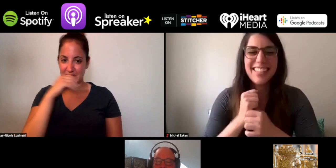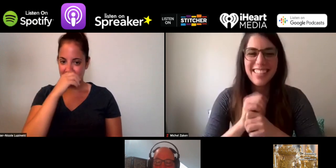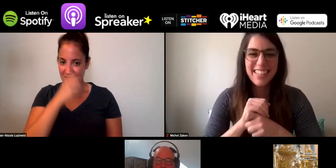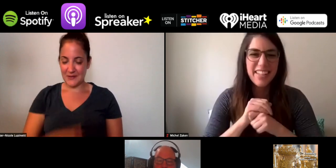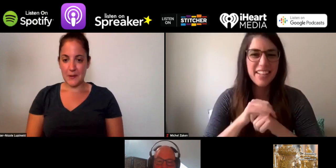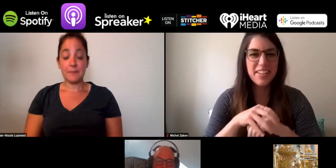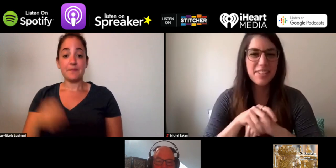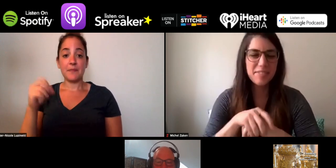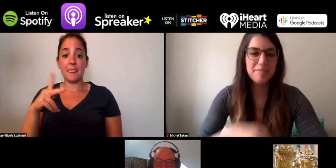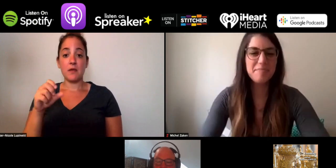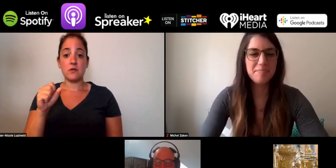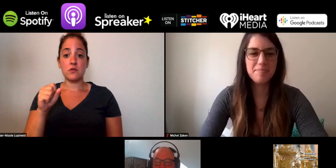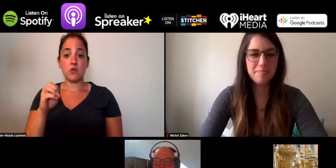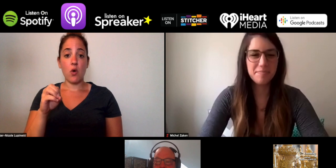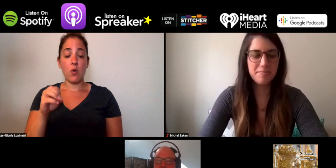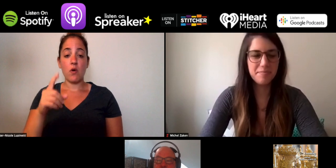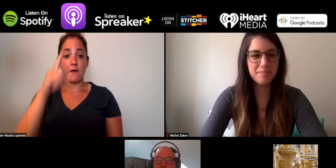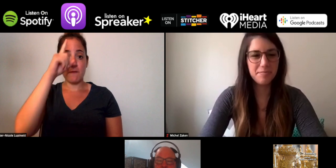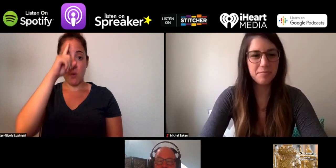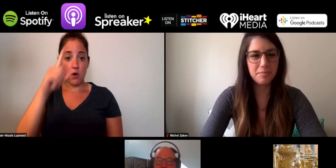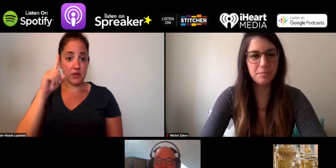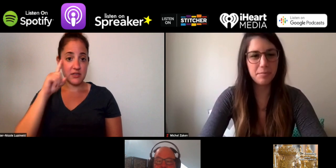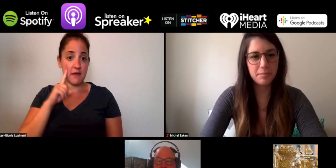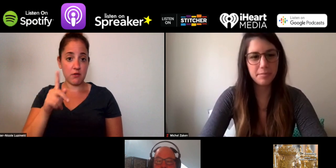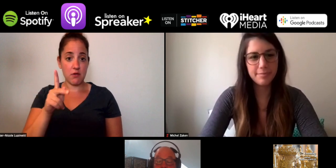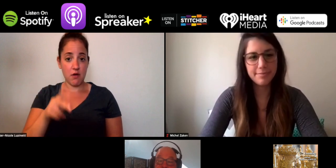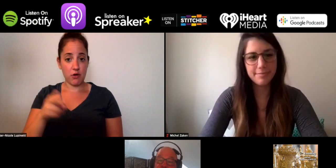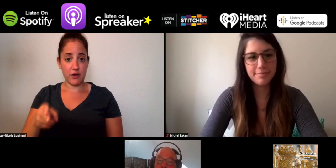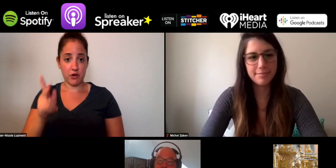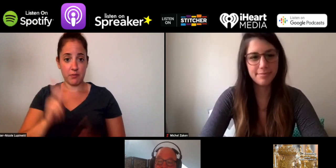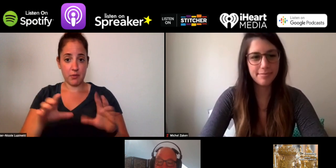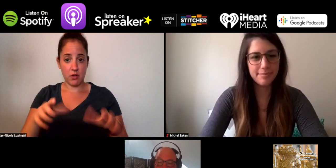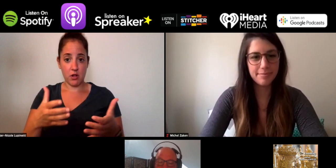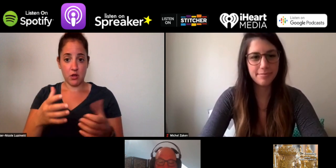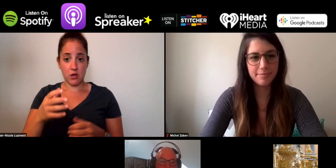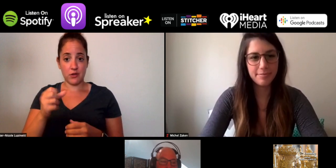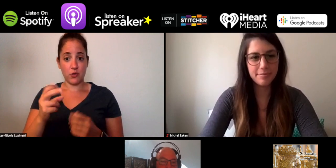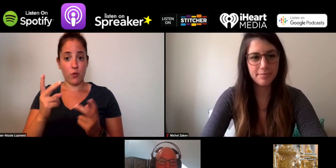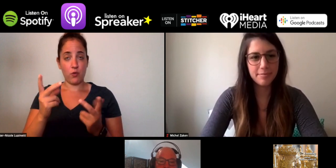So for the deaf and hard of hearing, is a lot of visual clutter